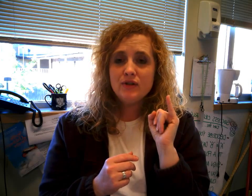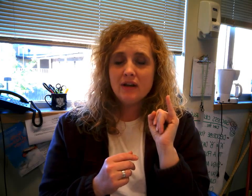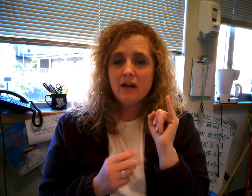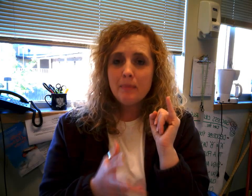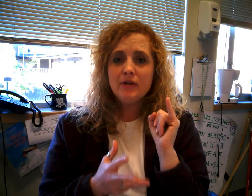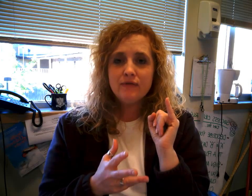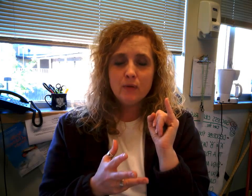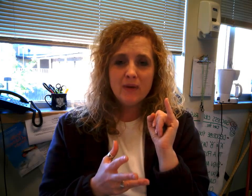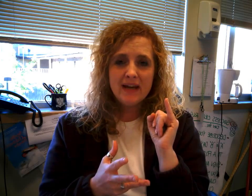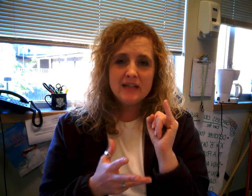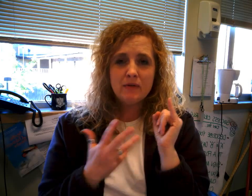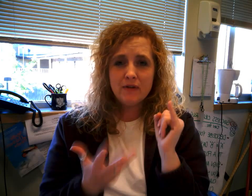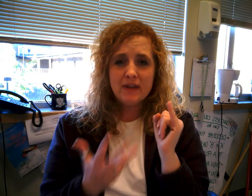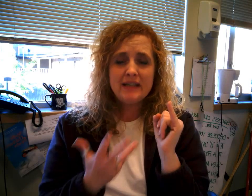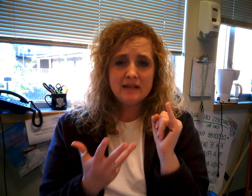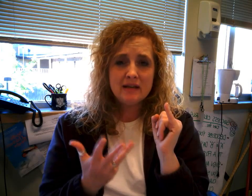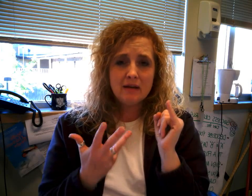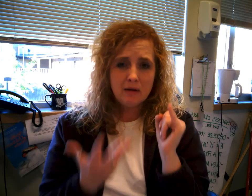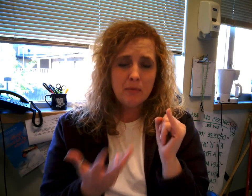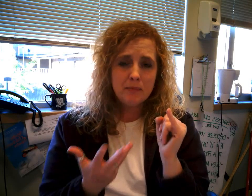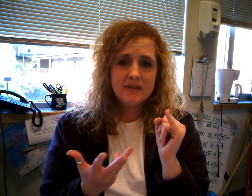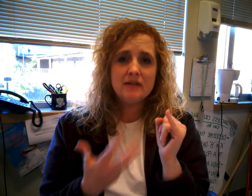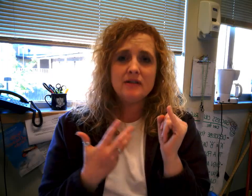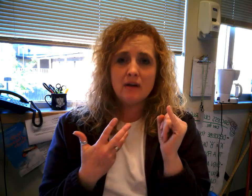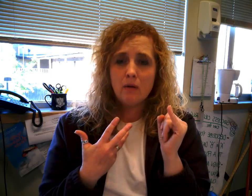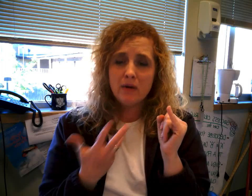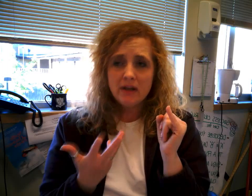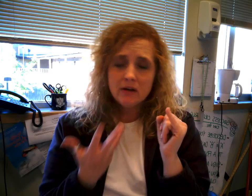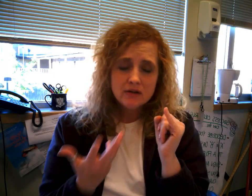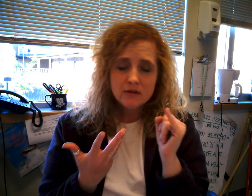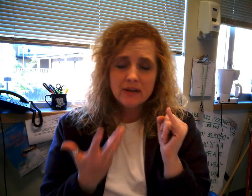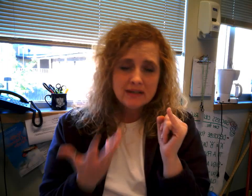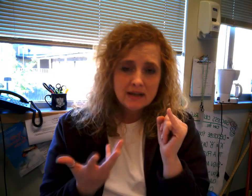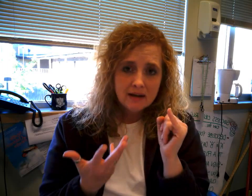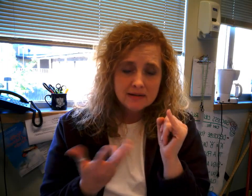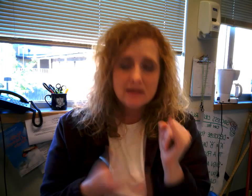something out. It's you're doing this with your fingers. You're thinking.